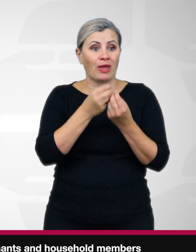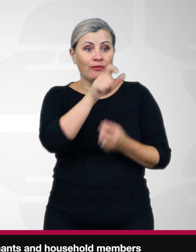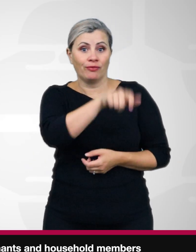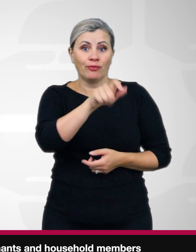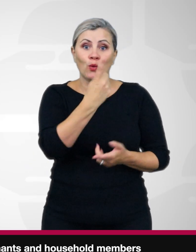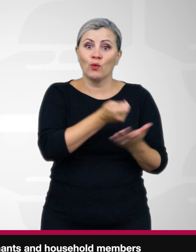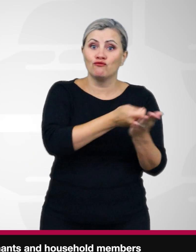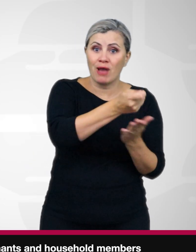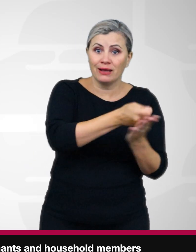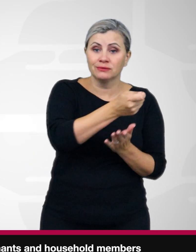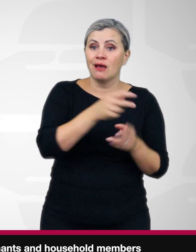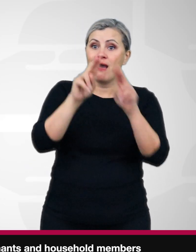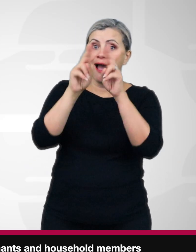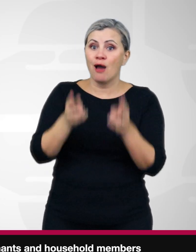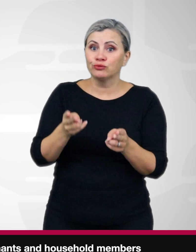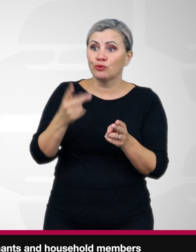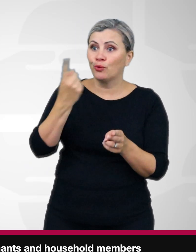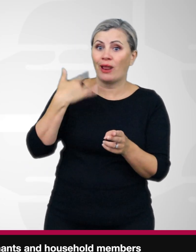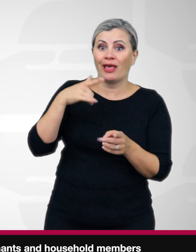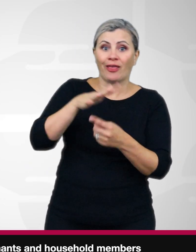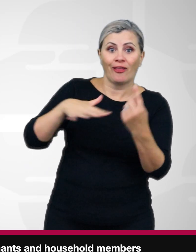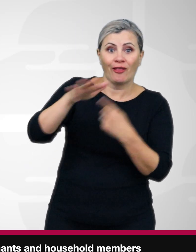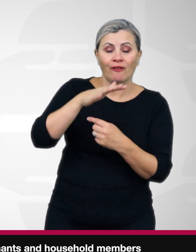conversations with tenants and household members,